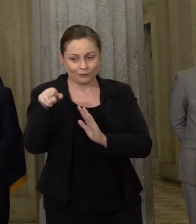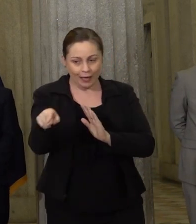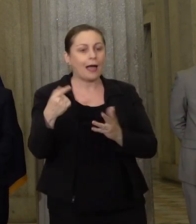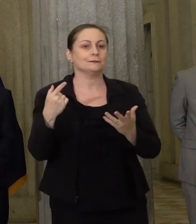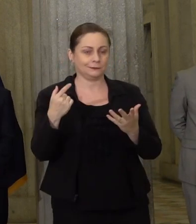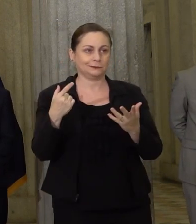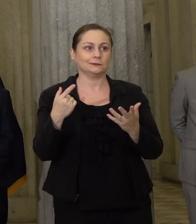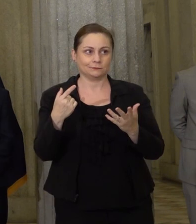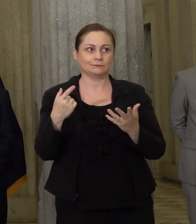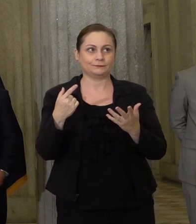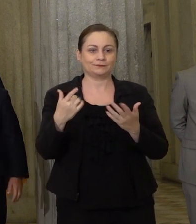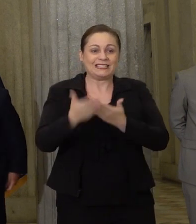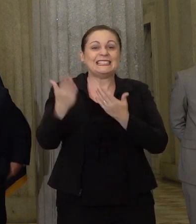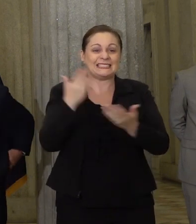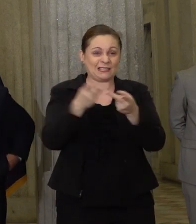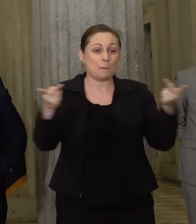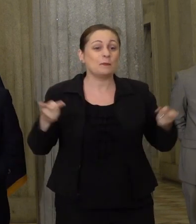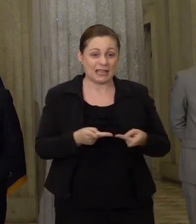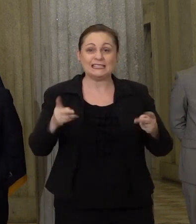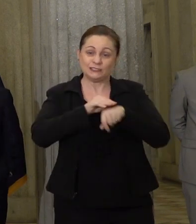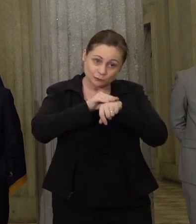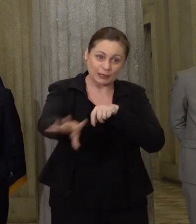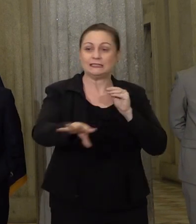productive place for the spread of the virus. And you can